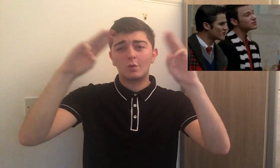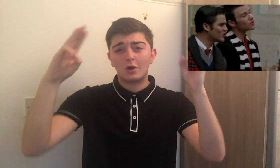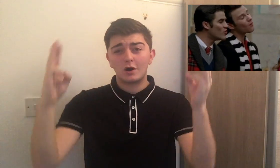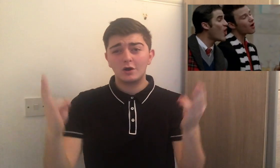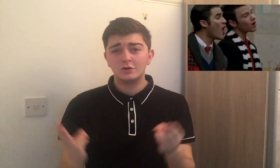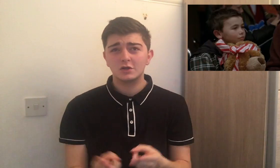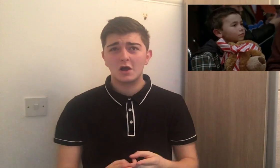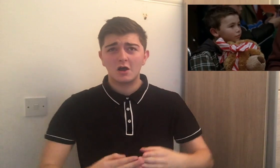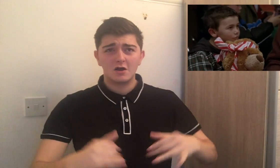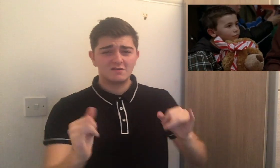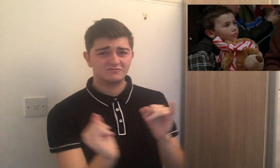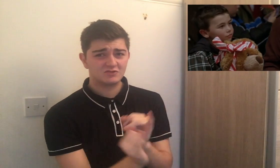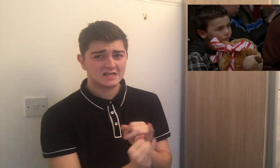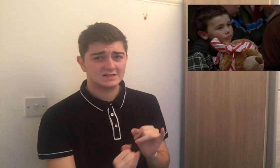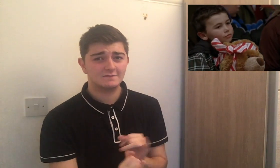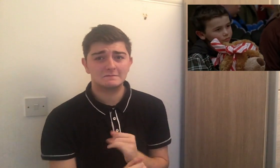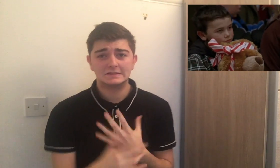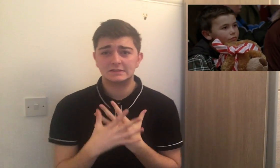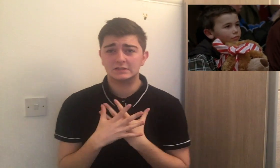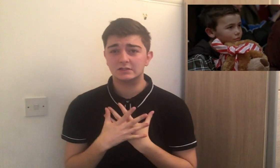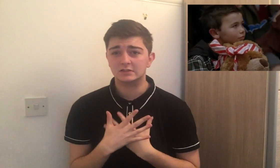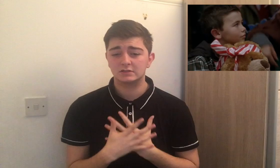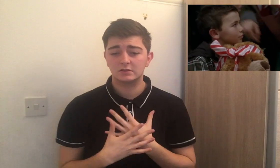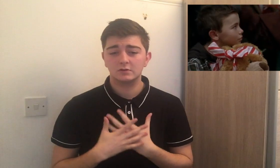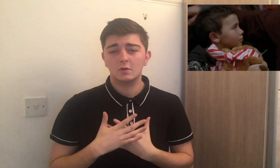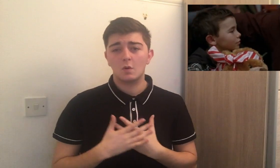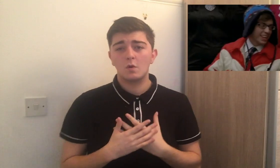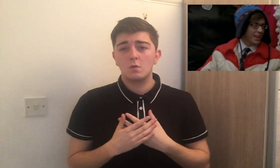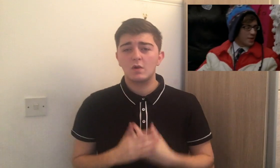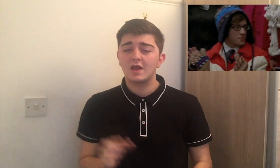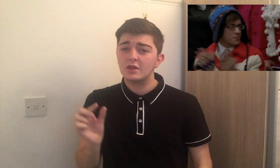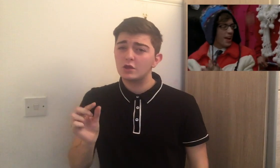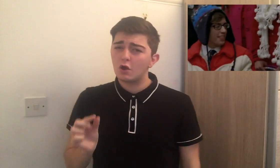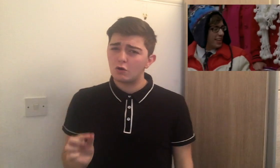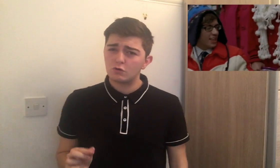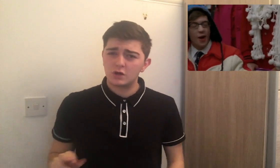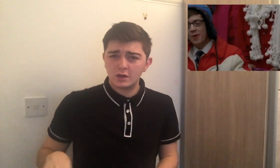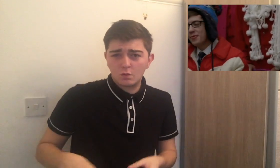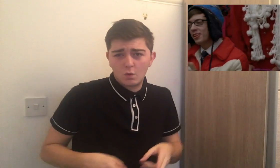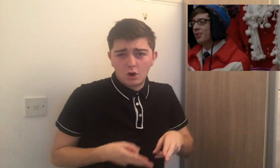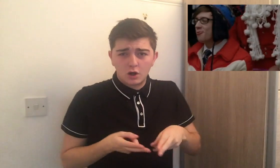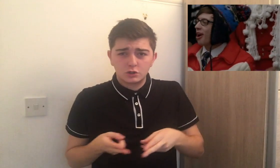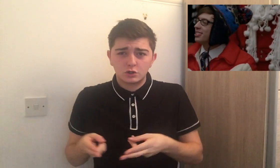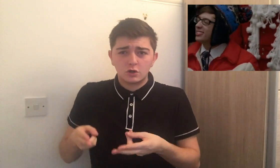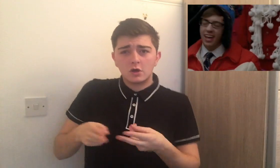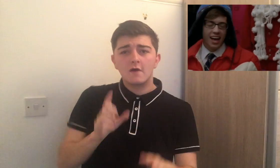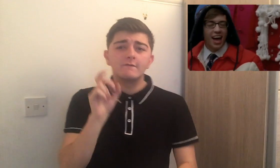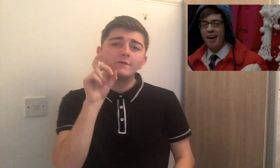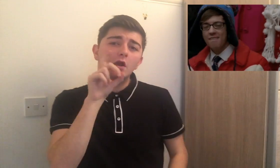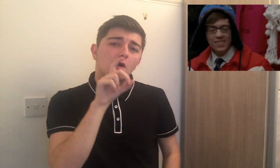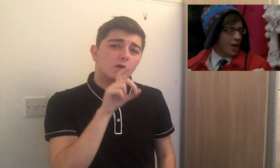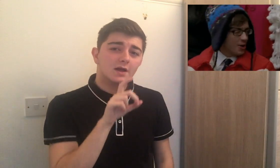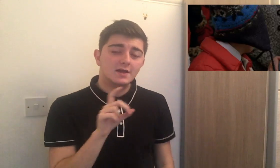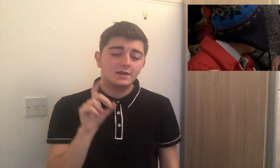it's a world of dread and fear. Where the only water flowing